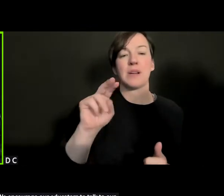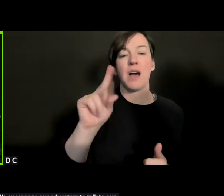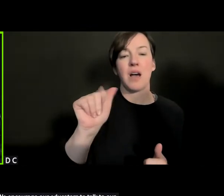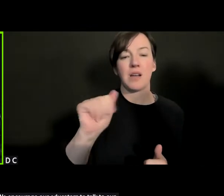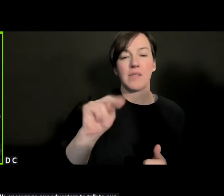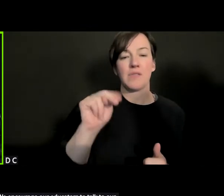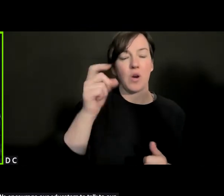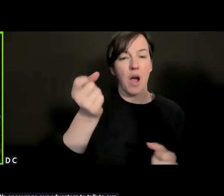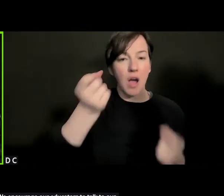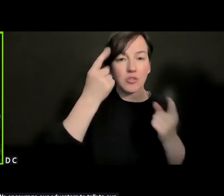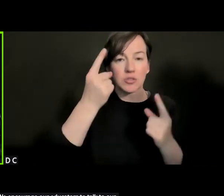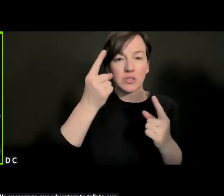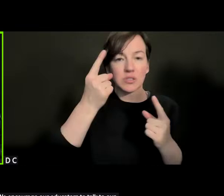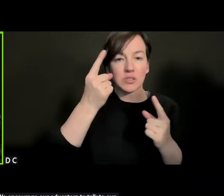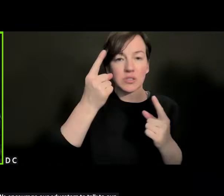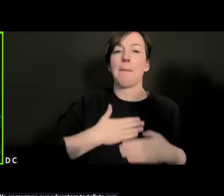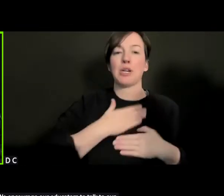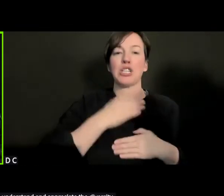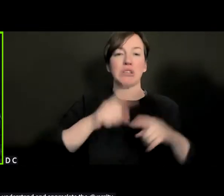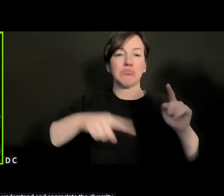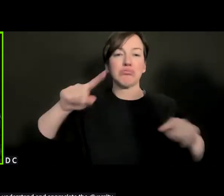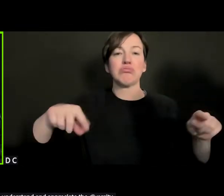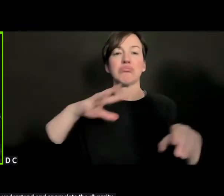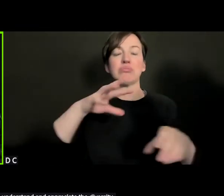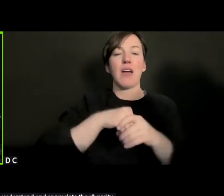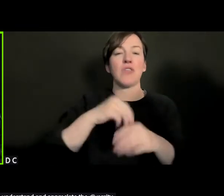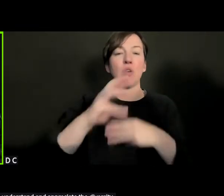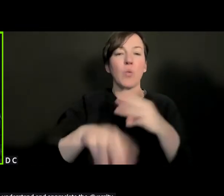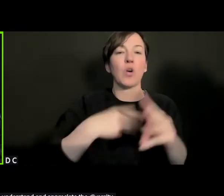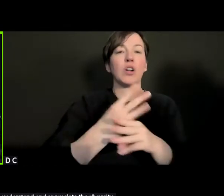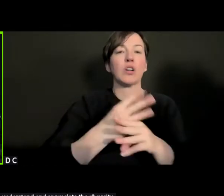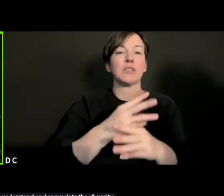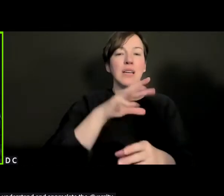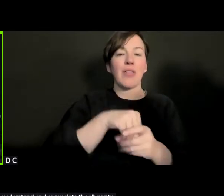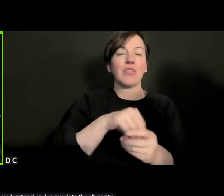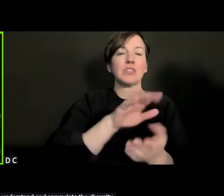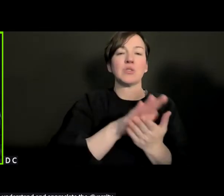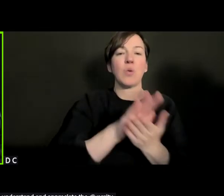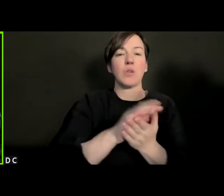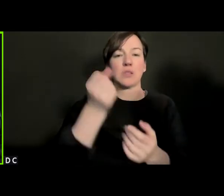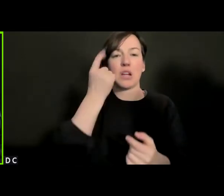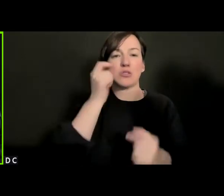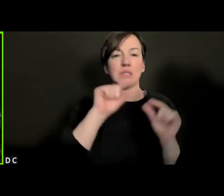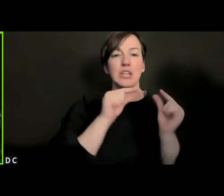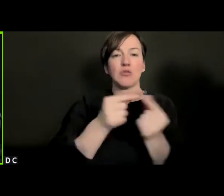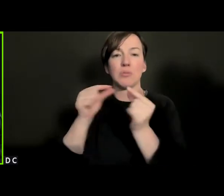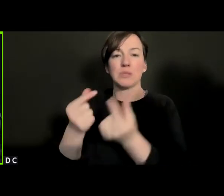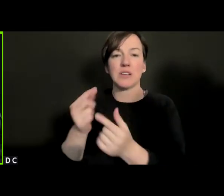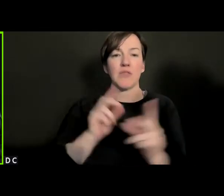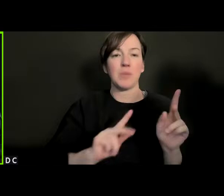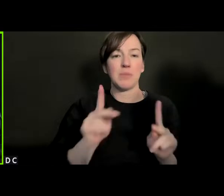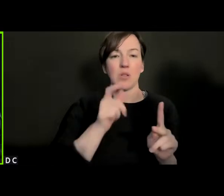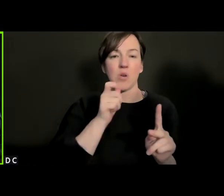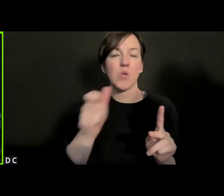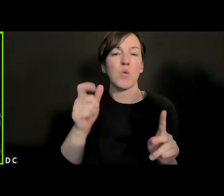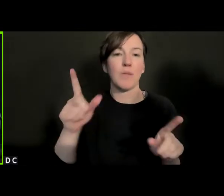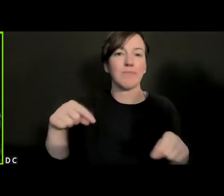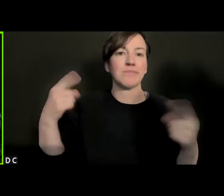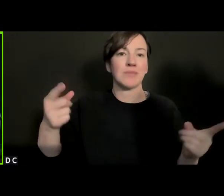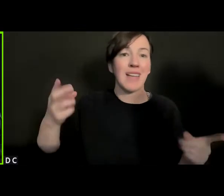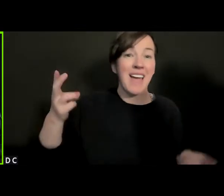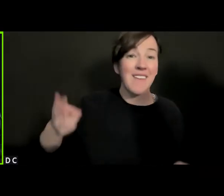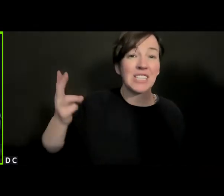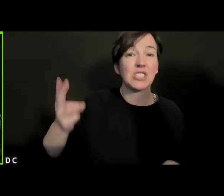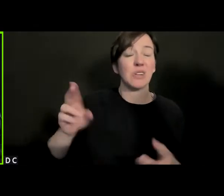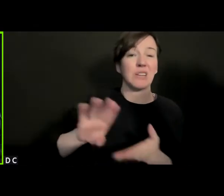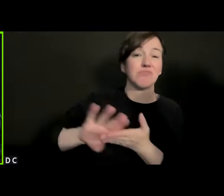the diversity that exists in our world and at our schools. Understanding groups of people who've been historically, who've been